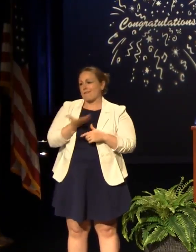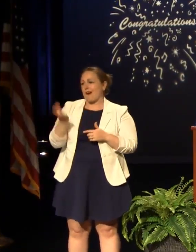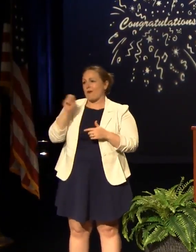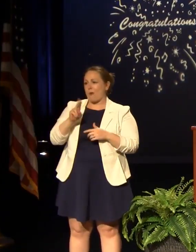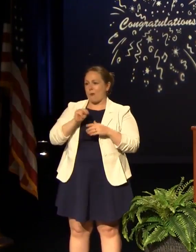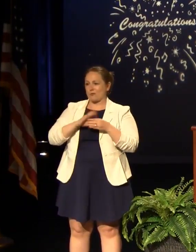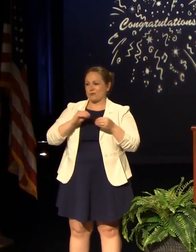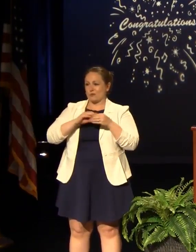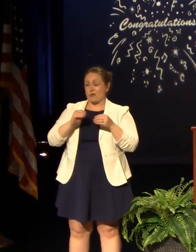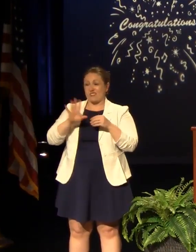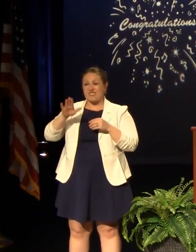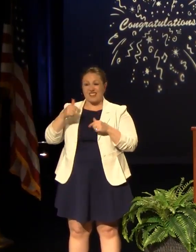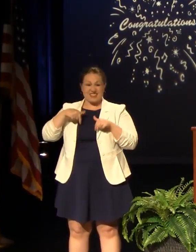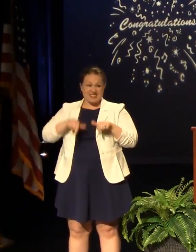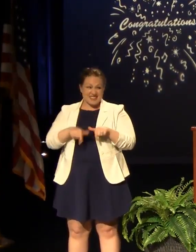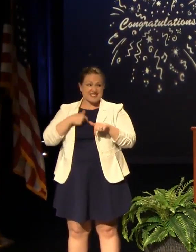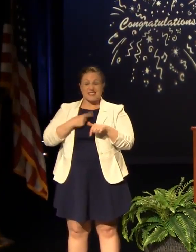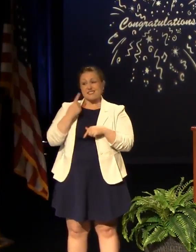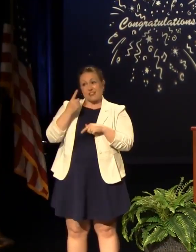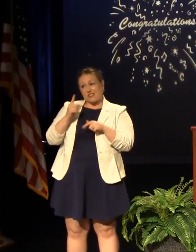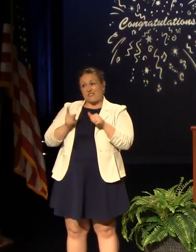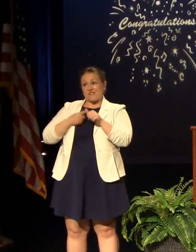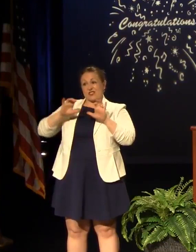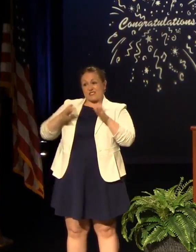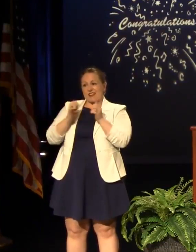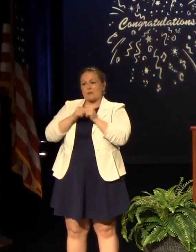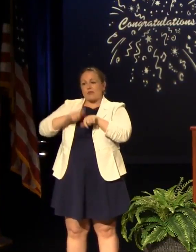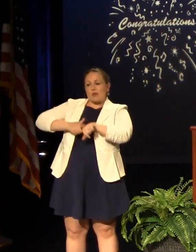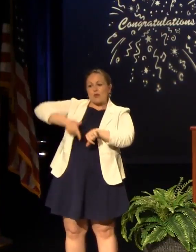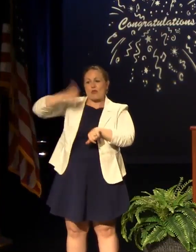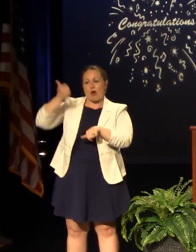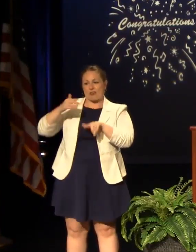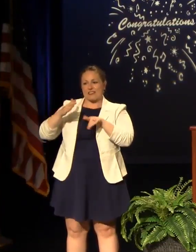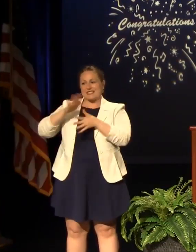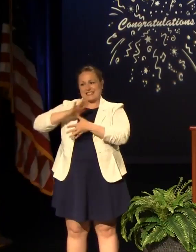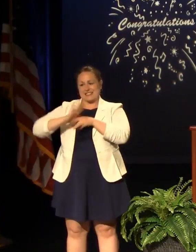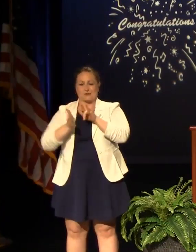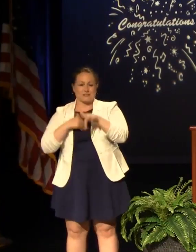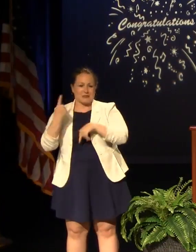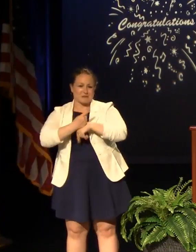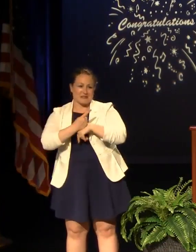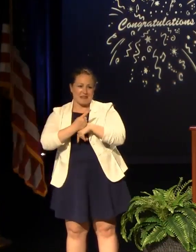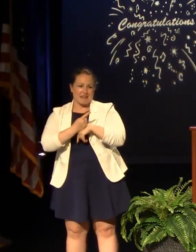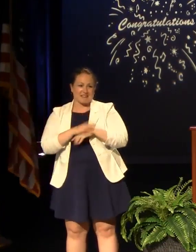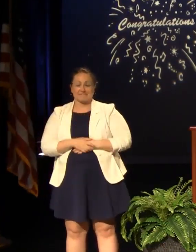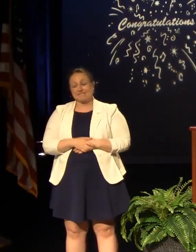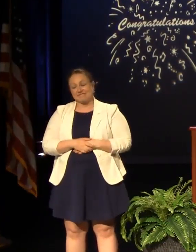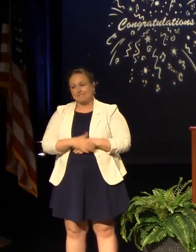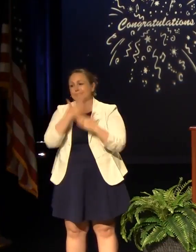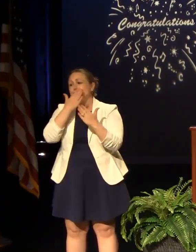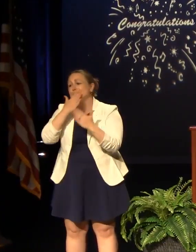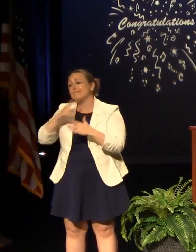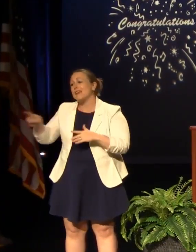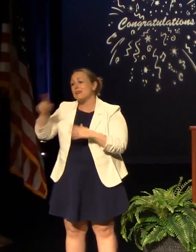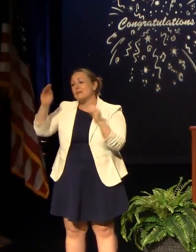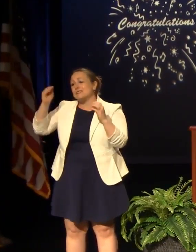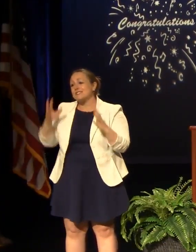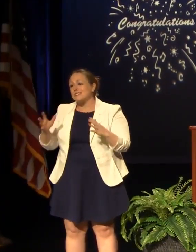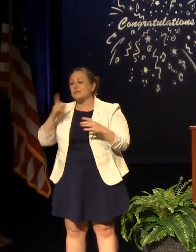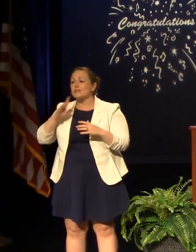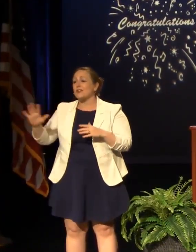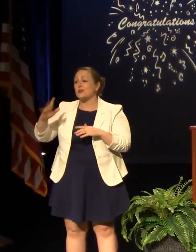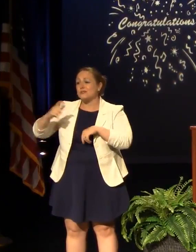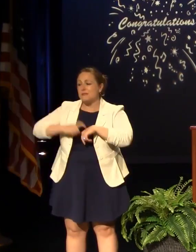I am beyond thankful to have had the honor of addressing all of you today on behalf of our graduating class. Thank you, teachers, for the time and effort you've put